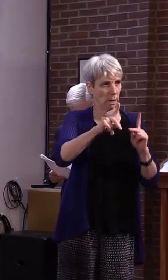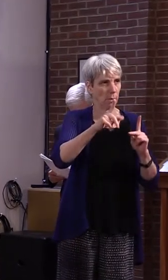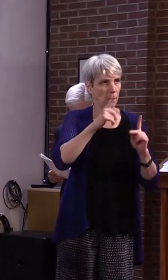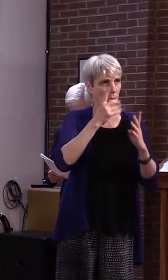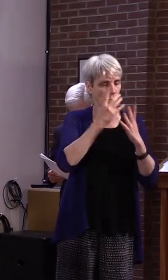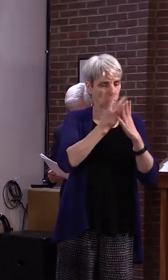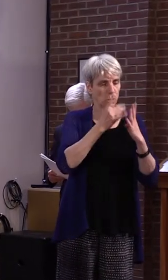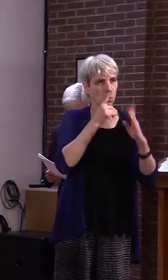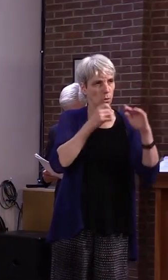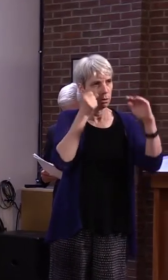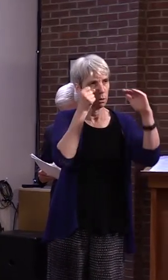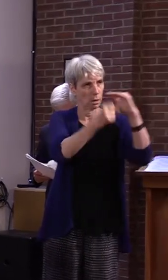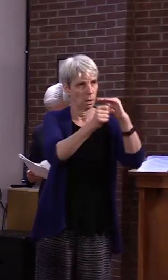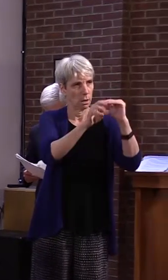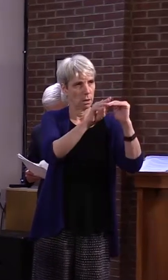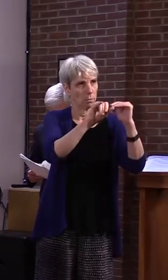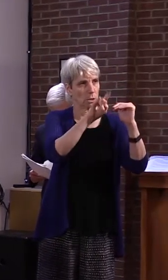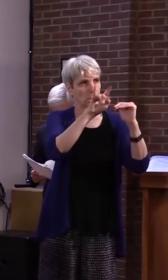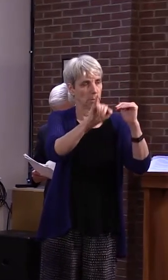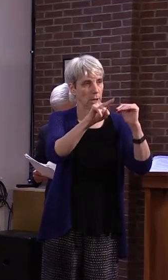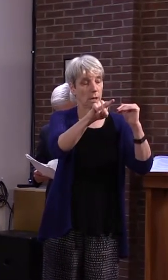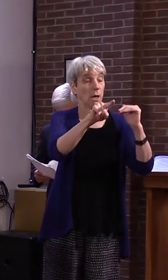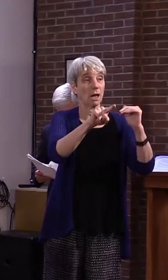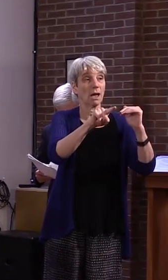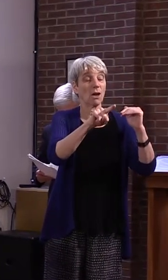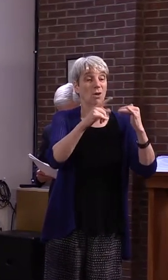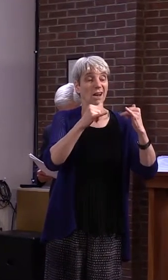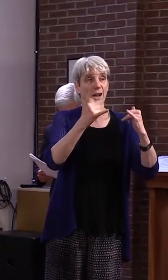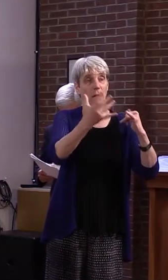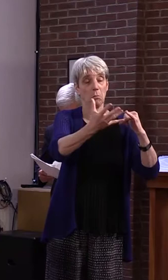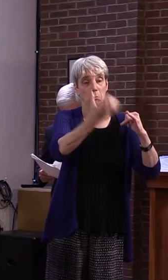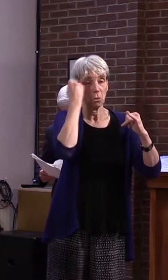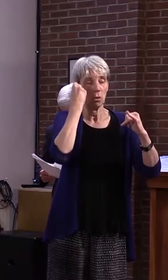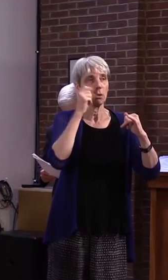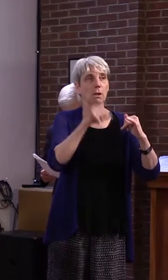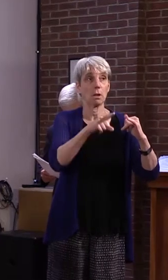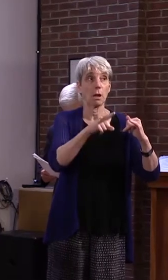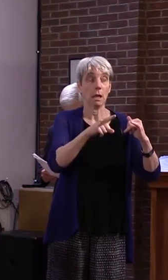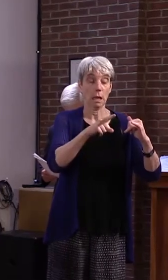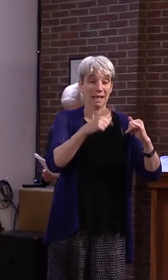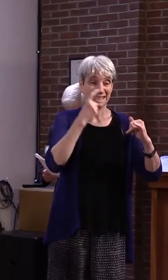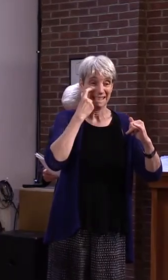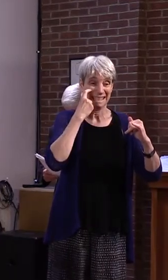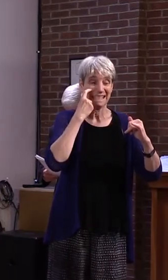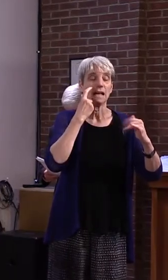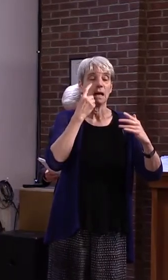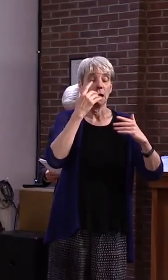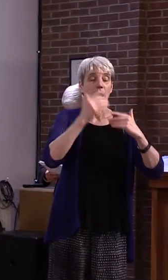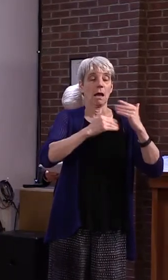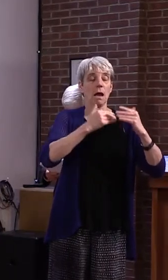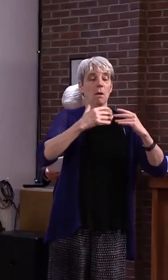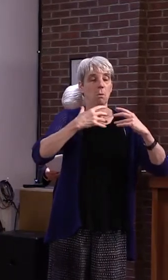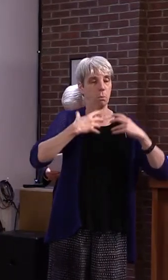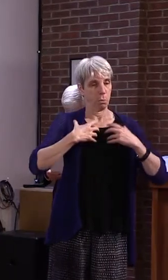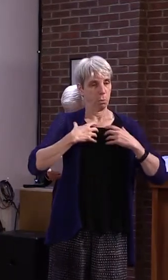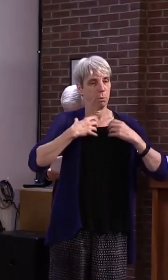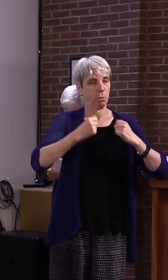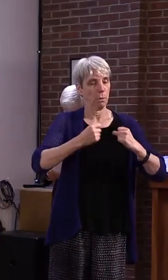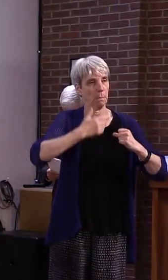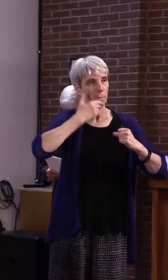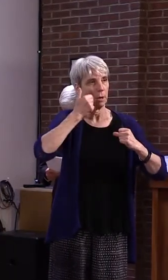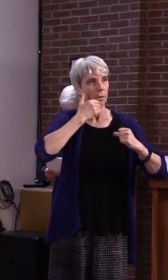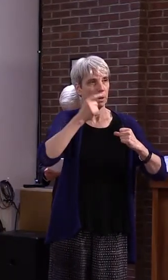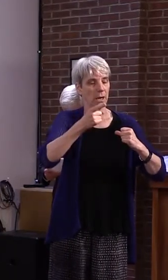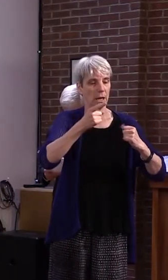we wouldn't displace them from where they are. Actually, they're getting through the whole period of time. We're almost